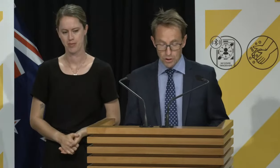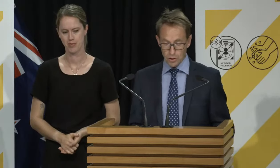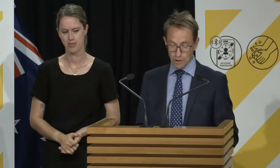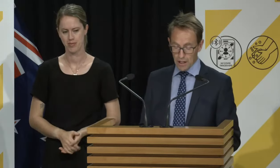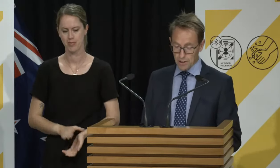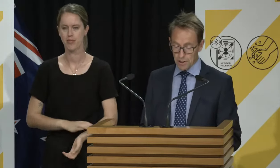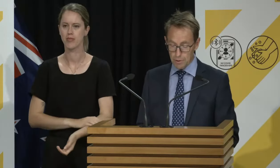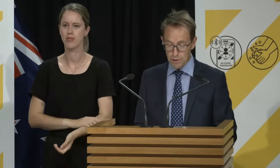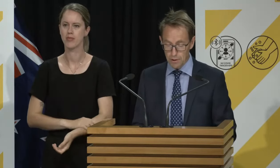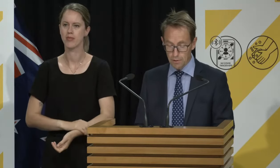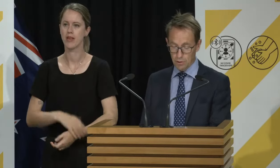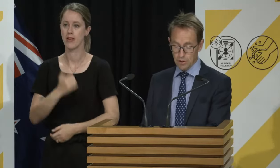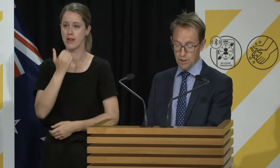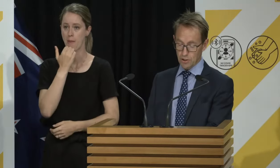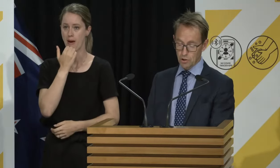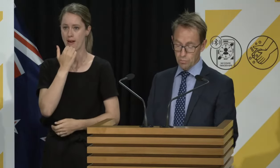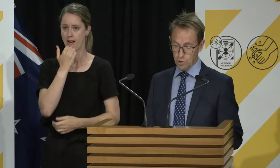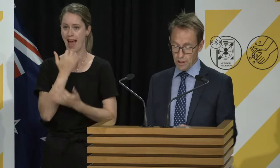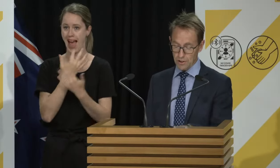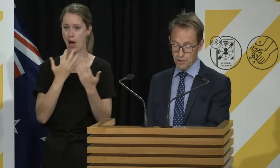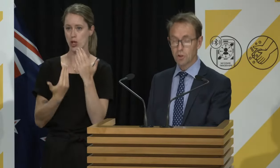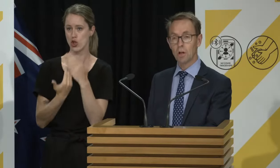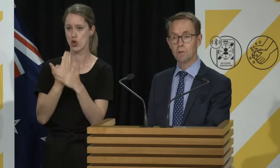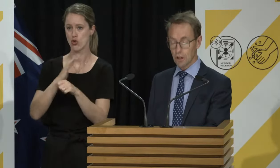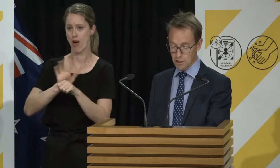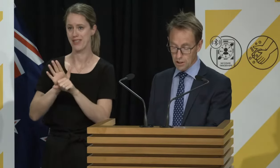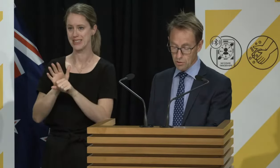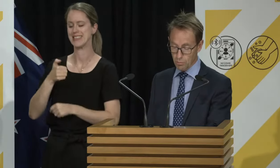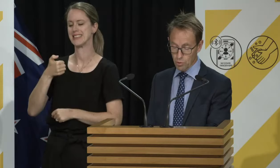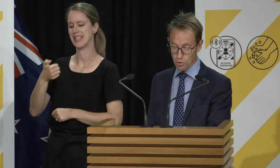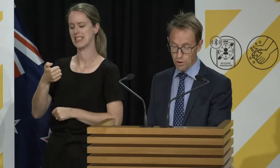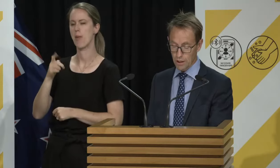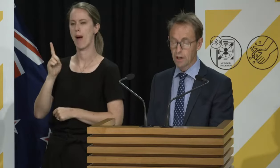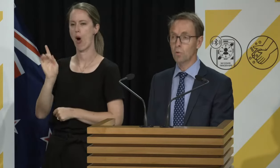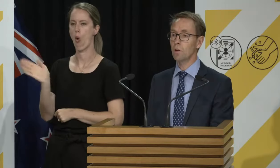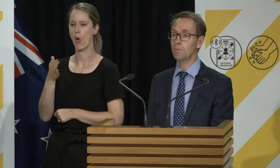And just on case numbers, there are 6 new border cases of COVID-19 to